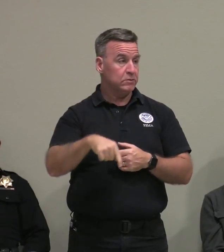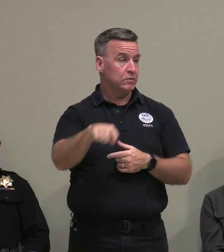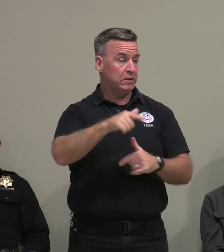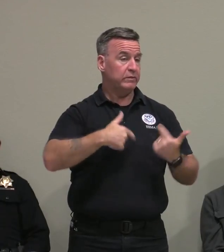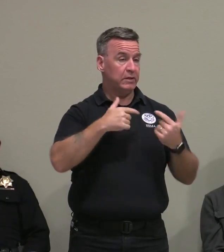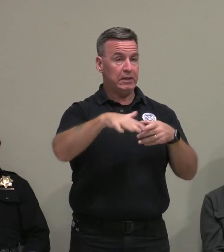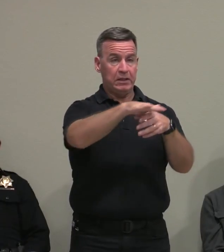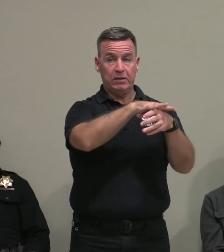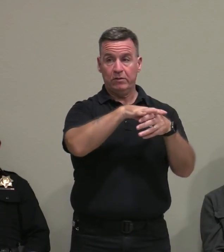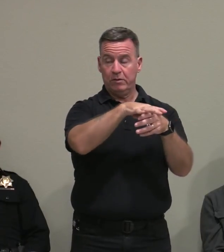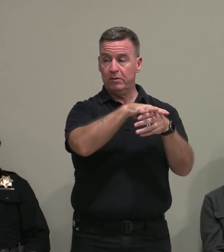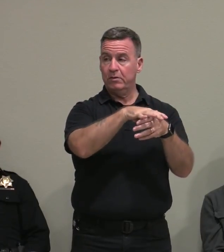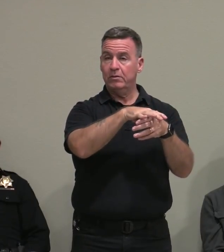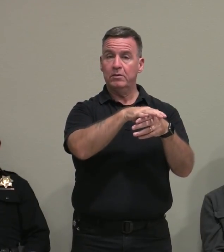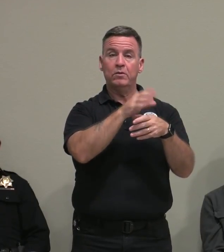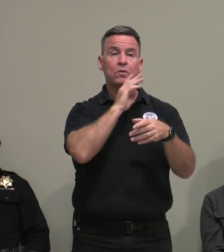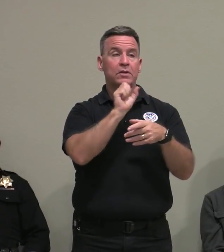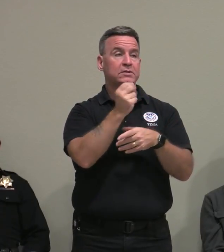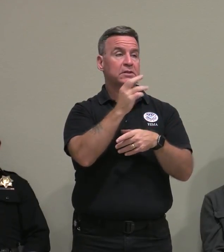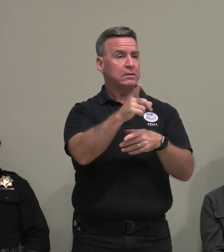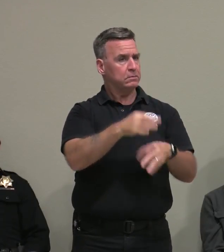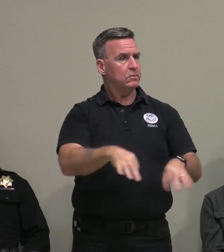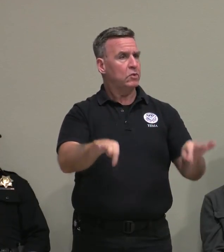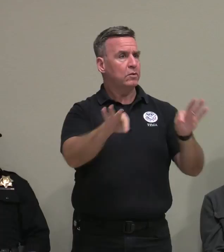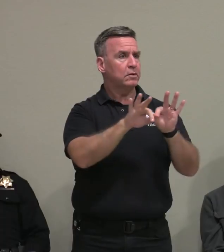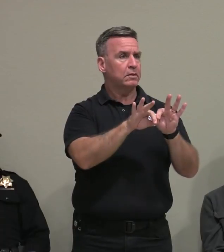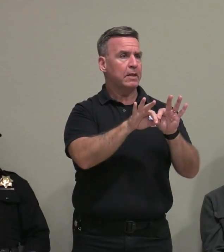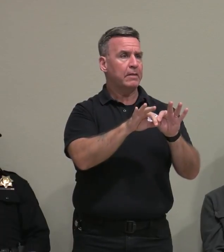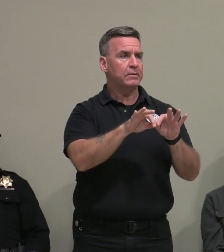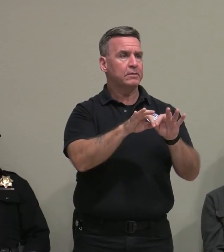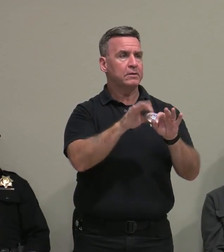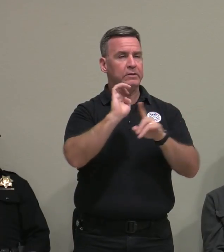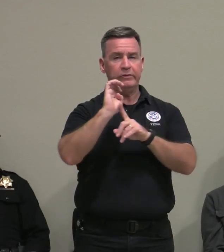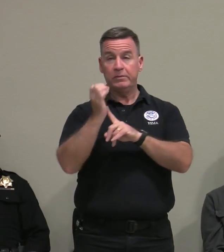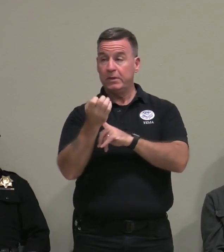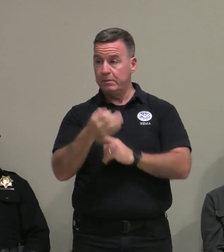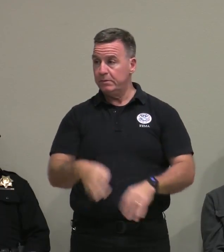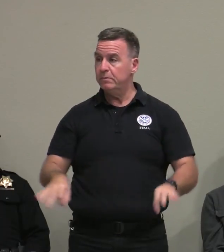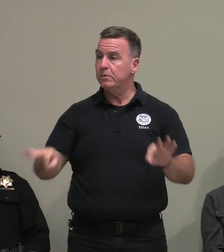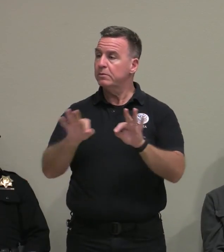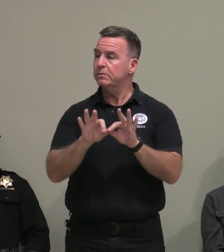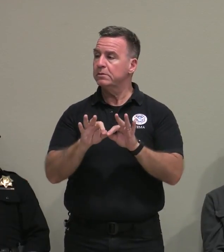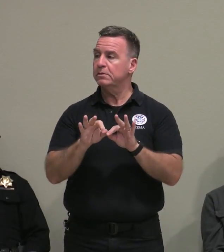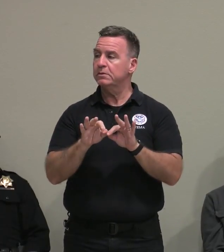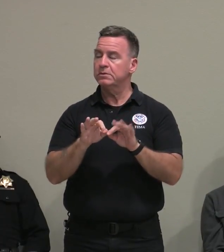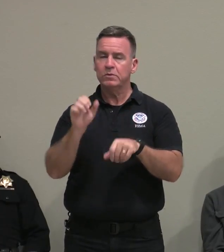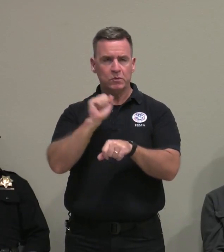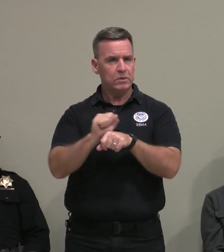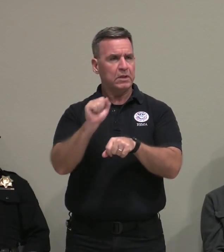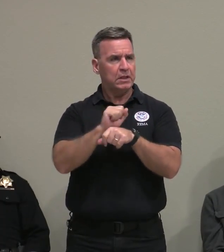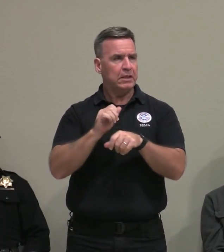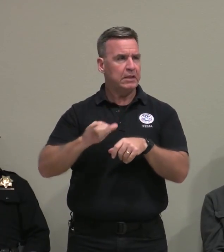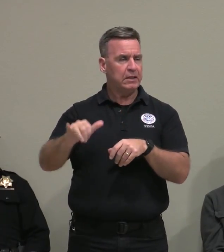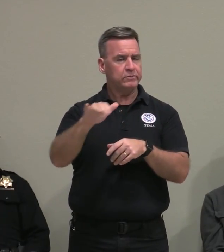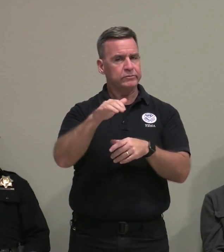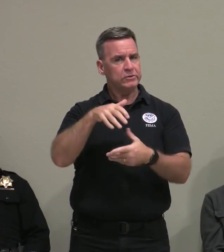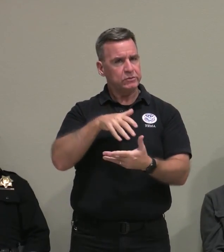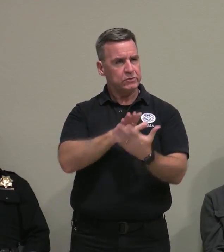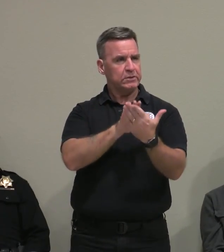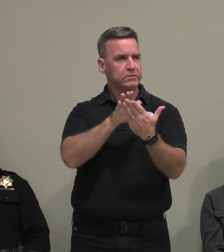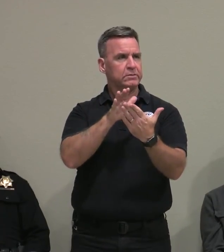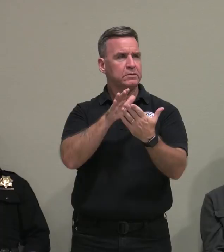you live in an area where the watershed is important, the environment is important. And so we're working on that to address